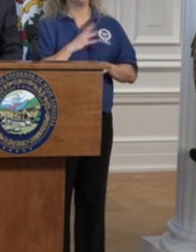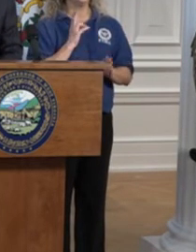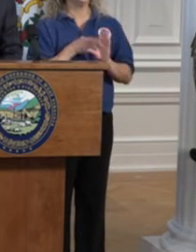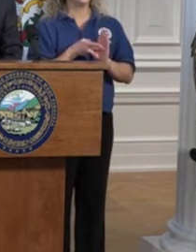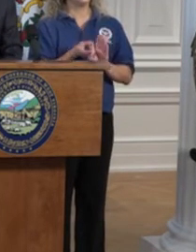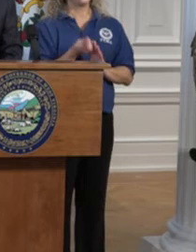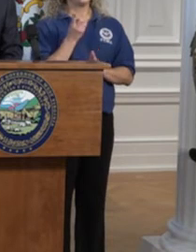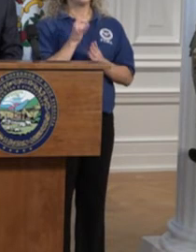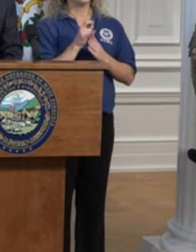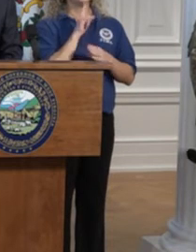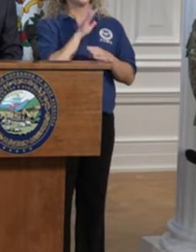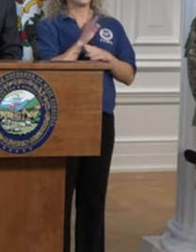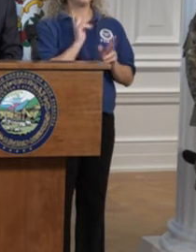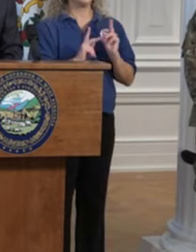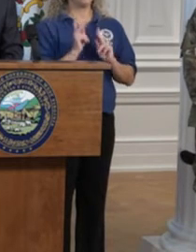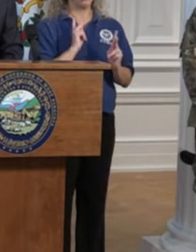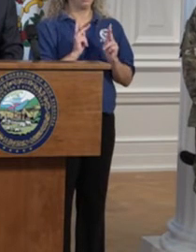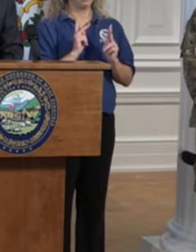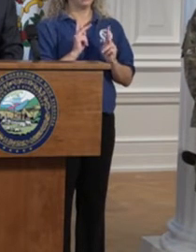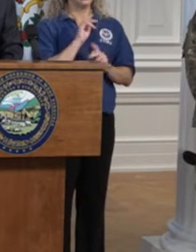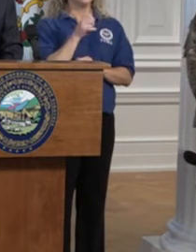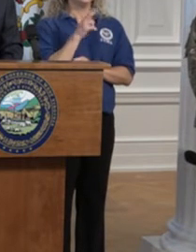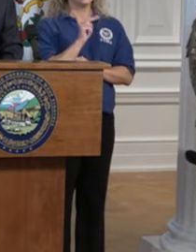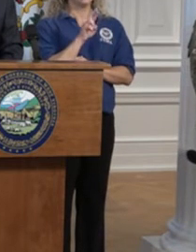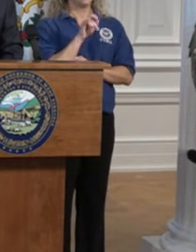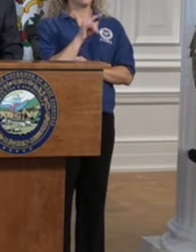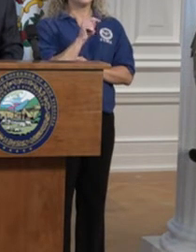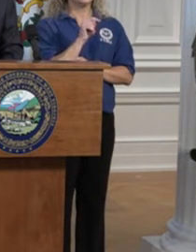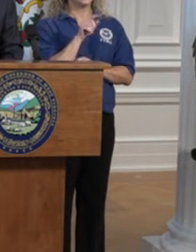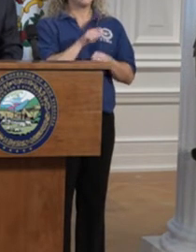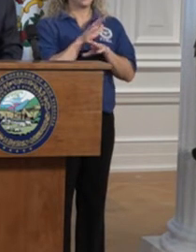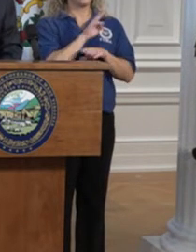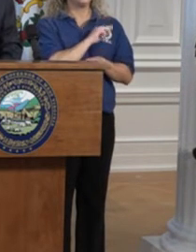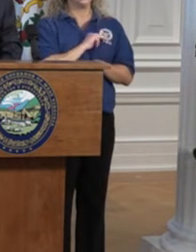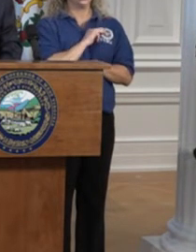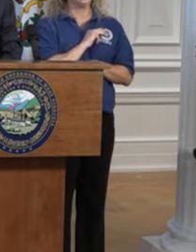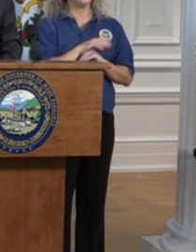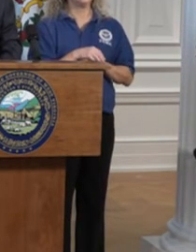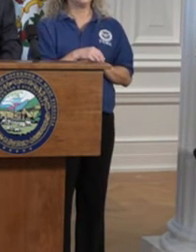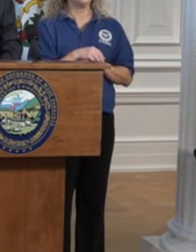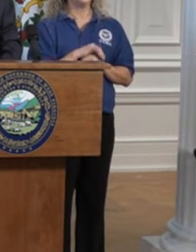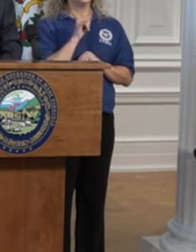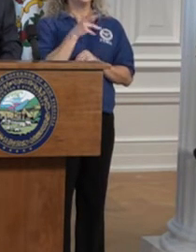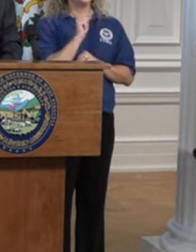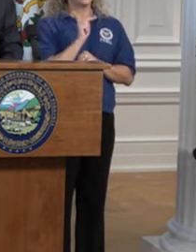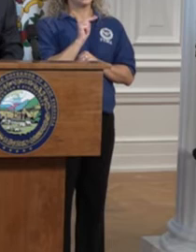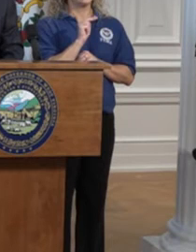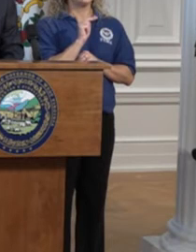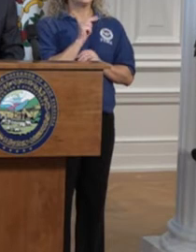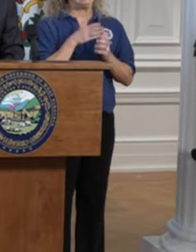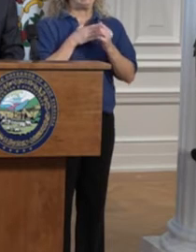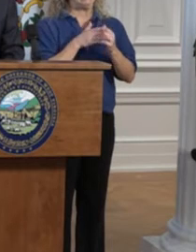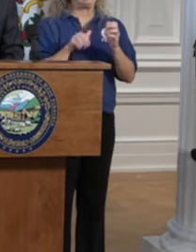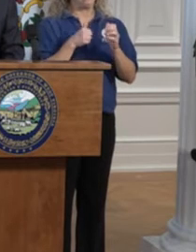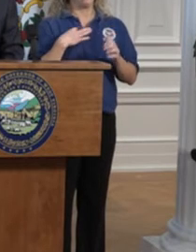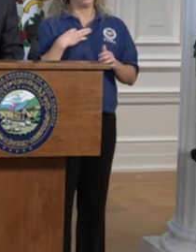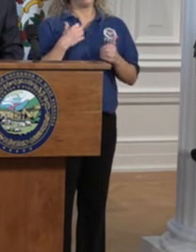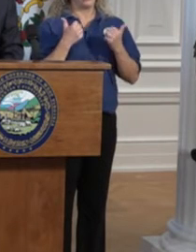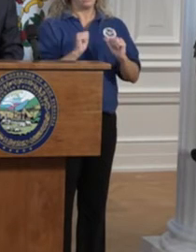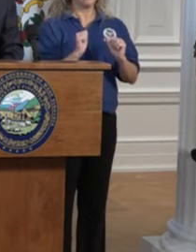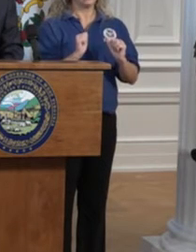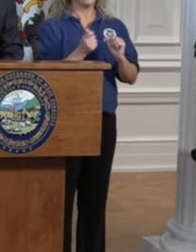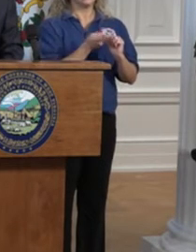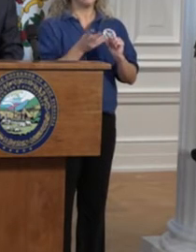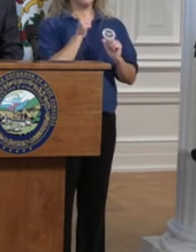by one of those dedicated people, Mr. John Roberts of Mountain Mission. Now, John is leading another volunteer effort by